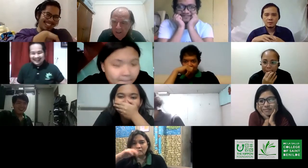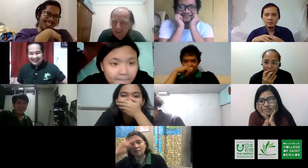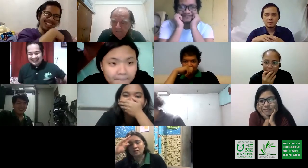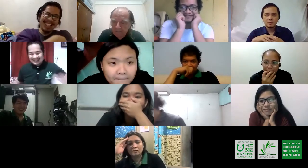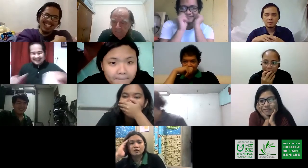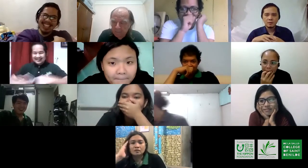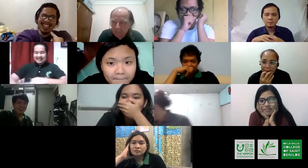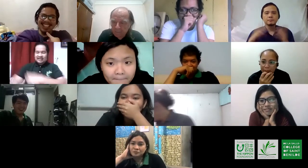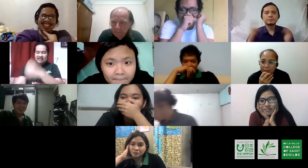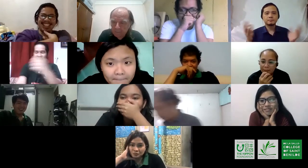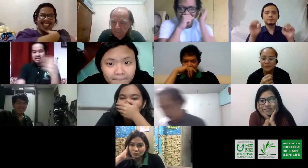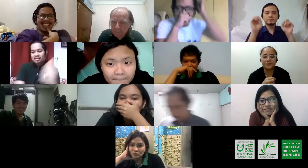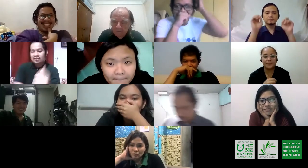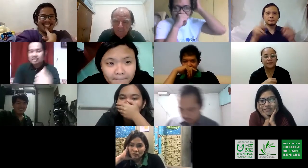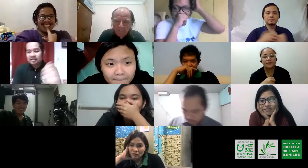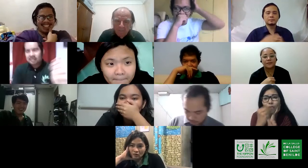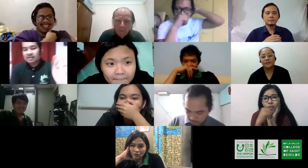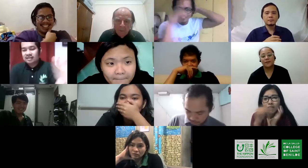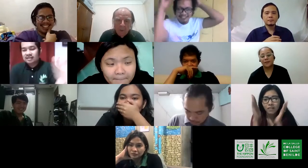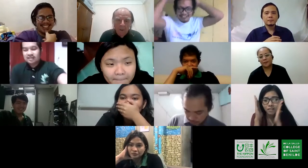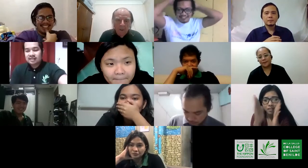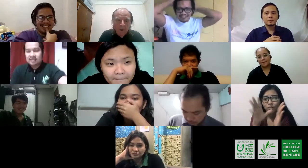And then